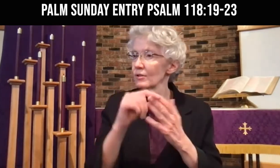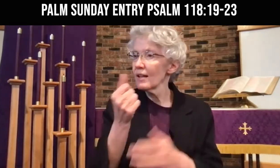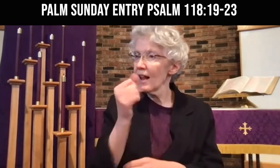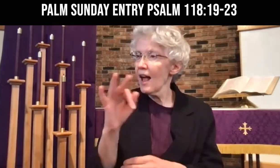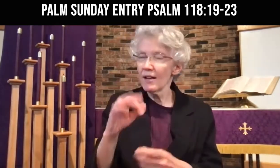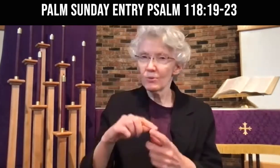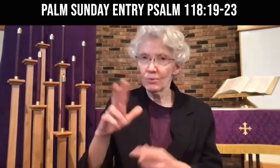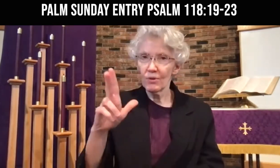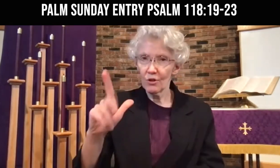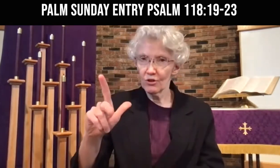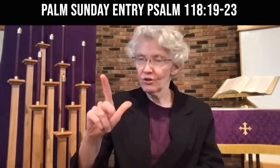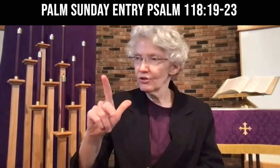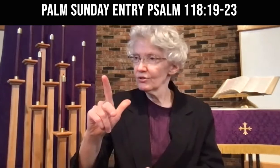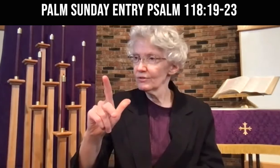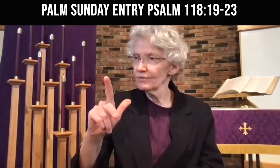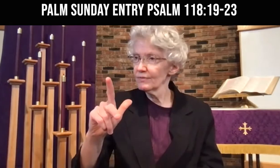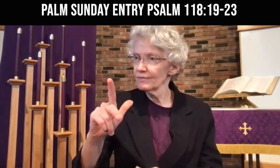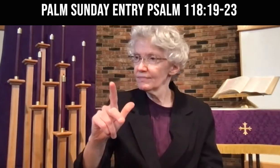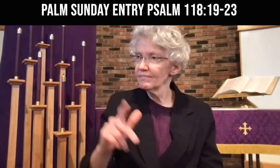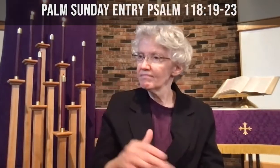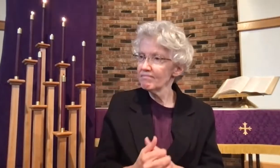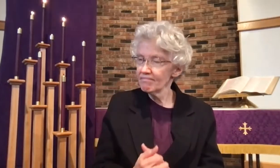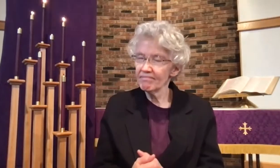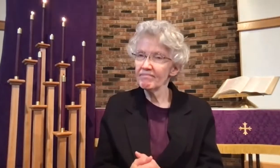118, verses 19 through